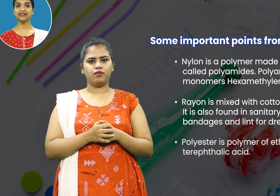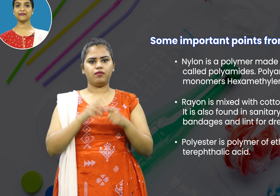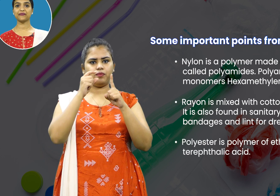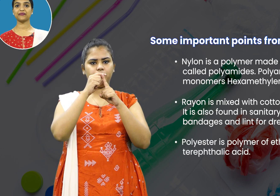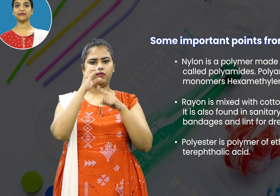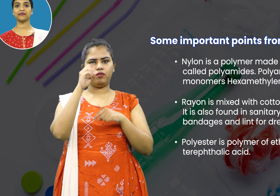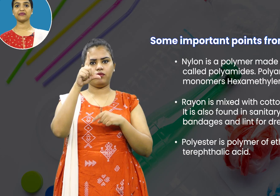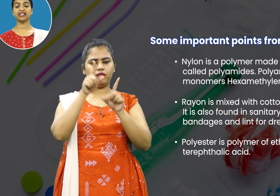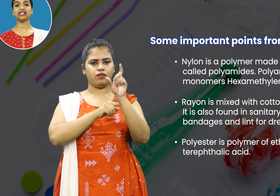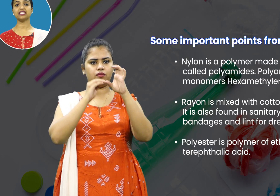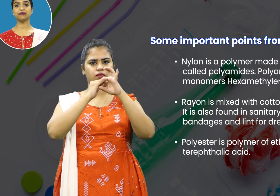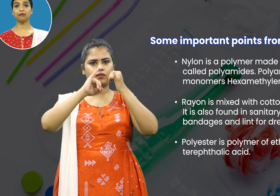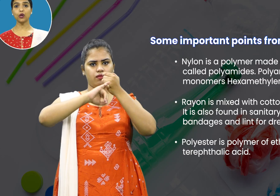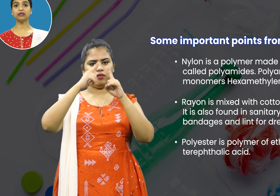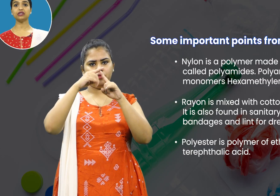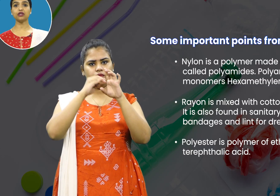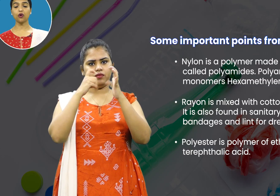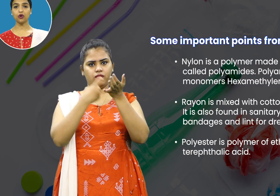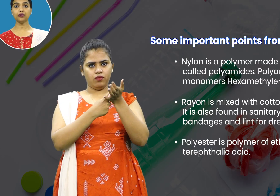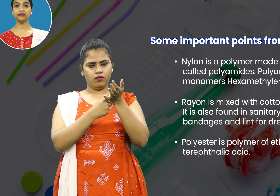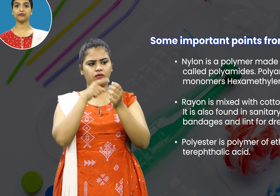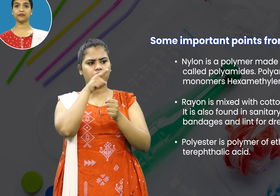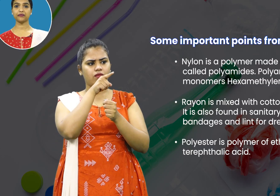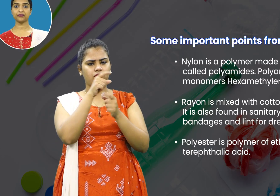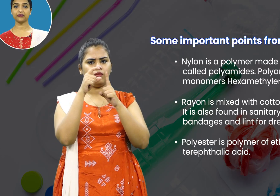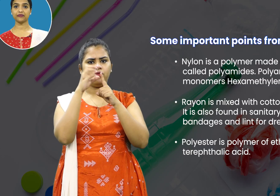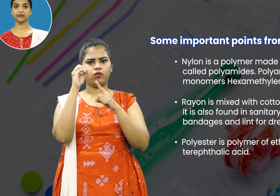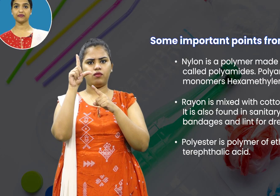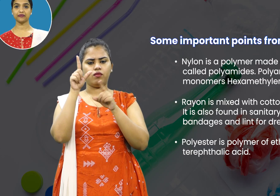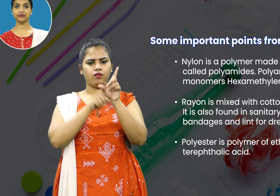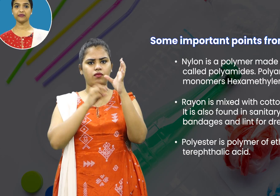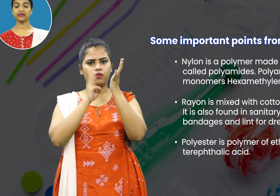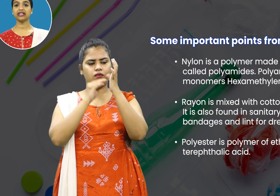Polyester is polymer of